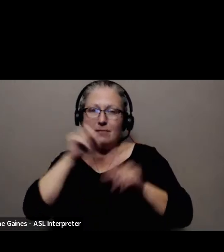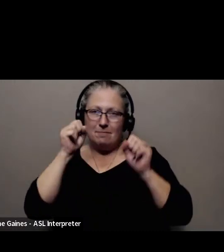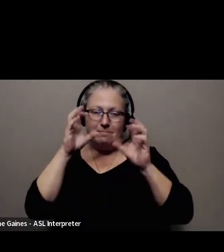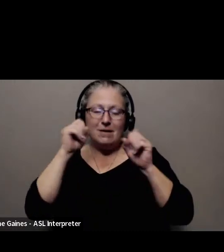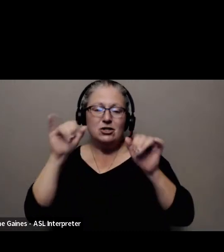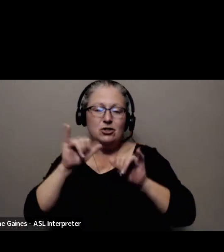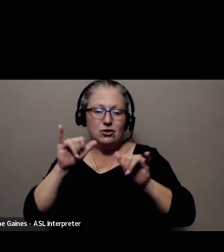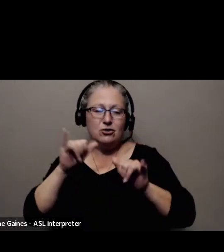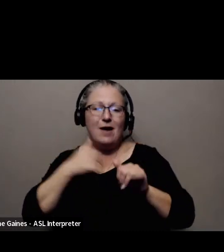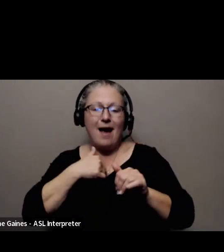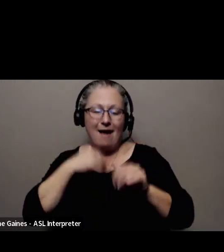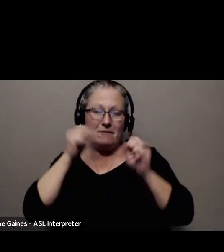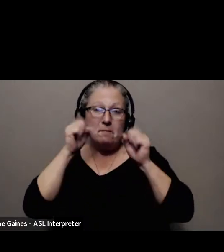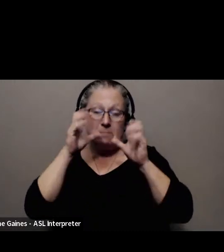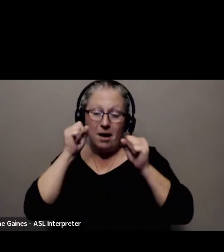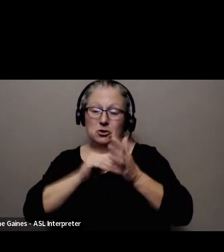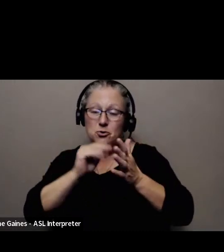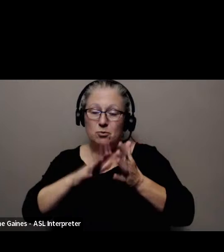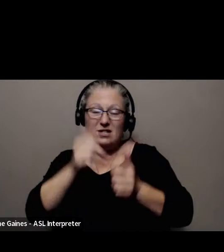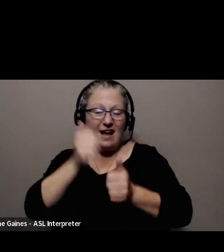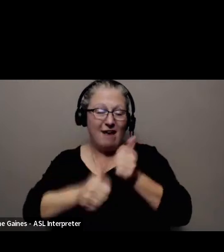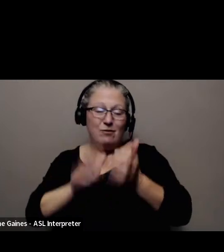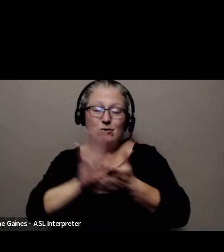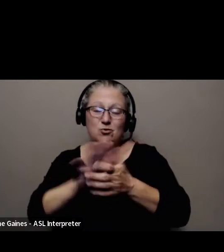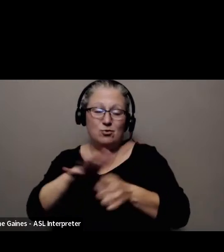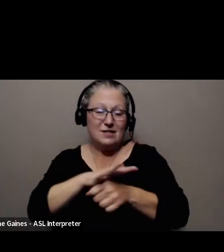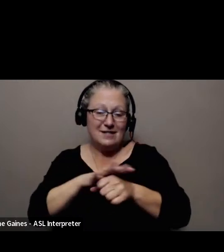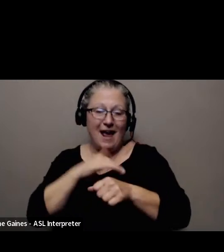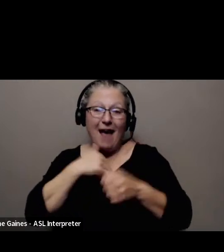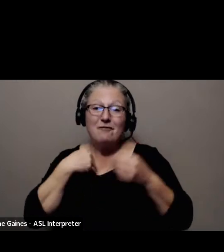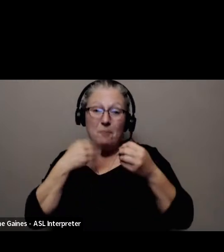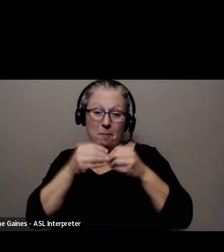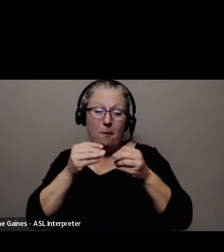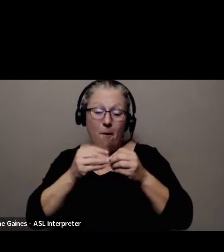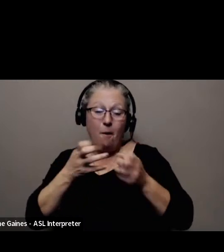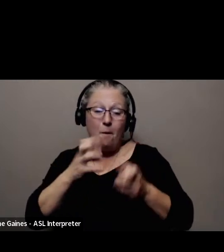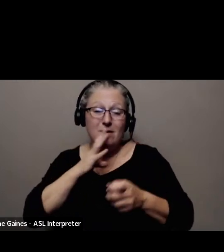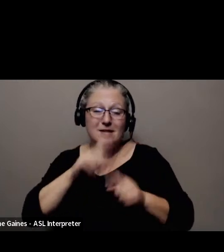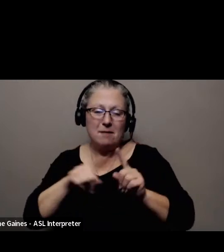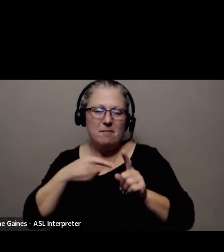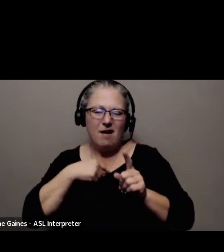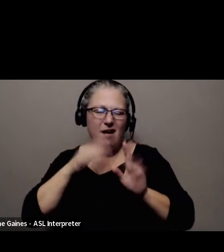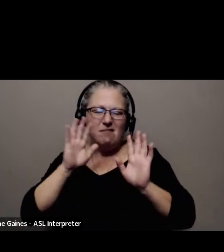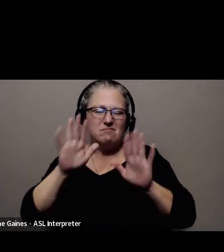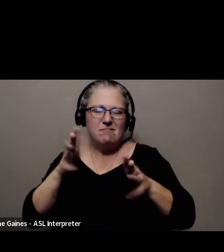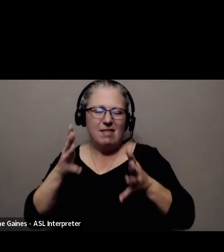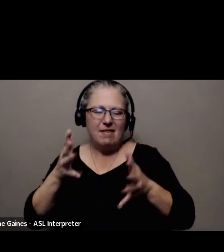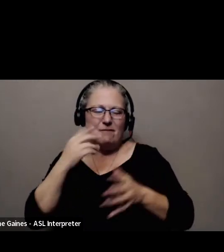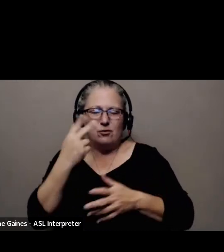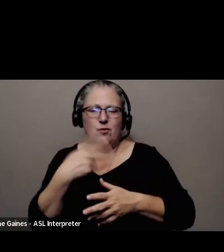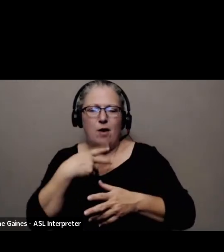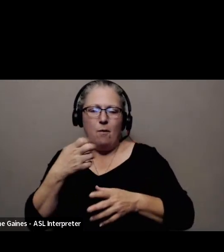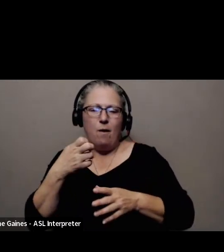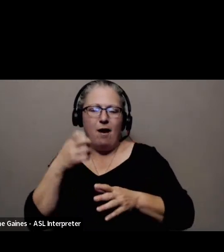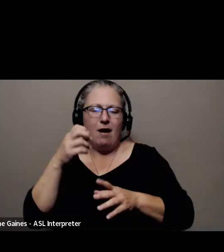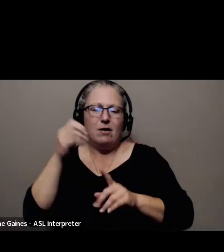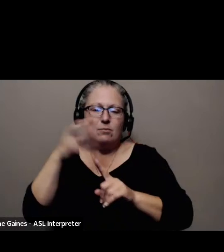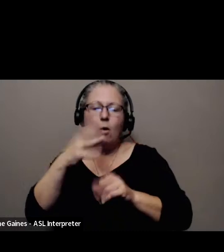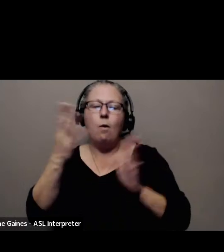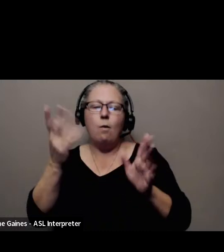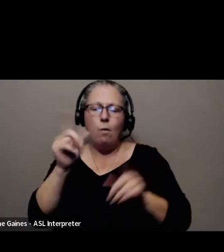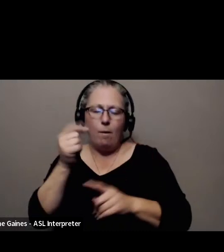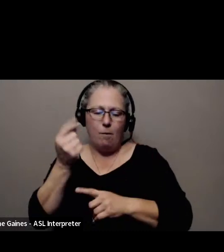well. We really have amazing students at every school site. So I have more things I wanted to say, but I'm going to leave it at those two because I want to highlight. Oh, one more